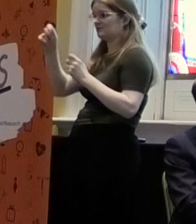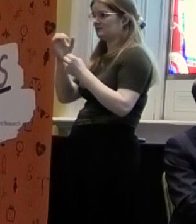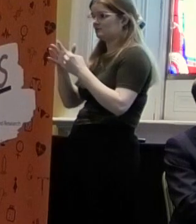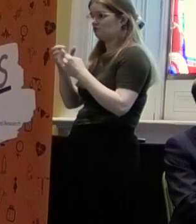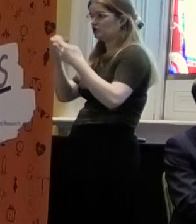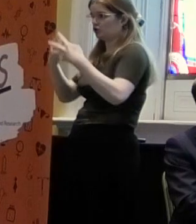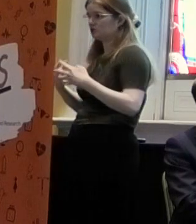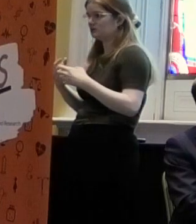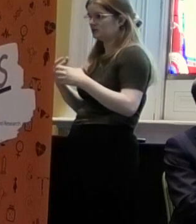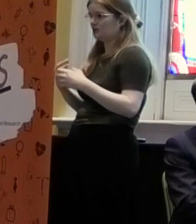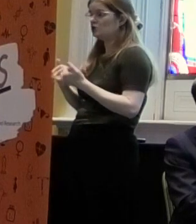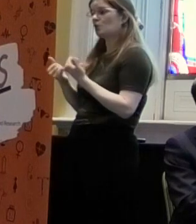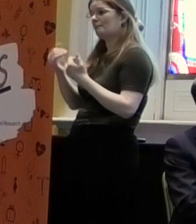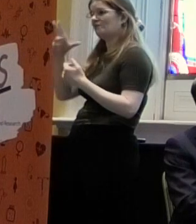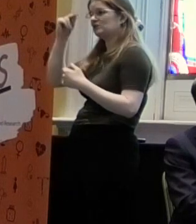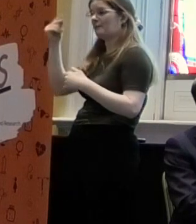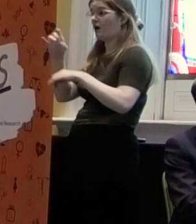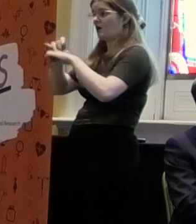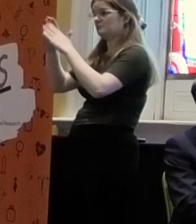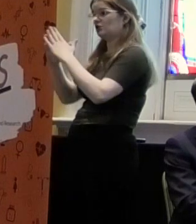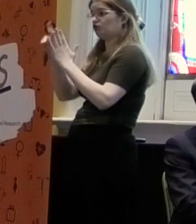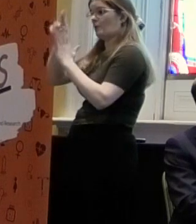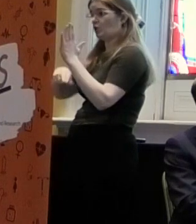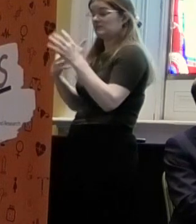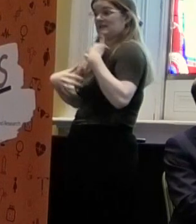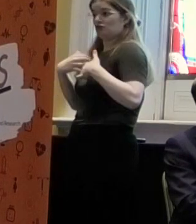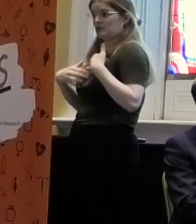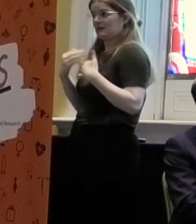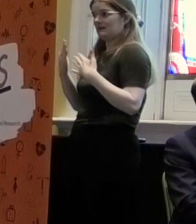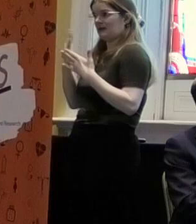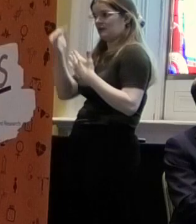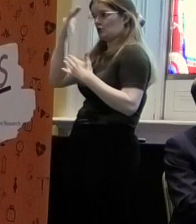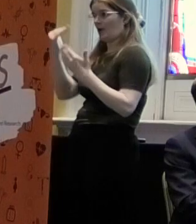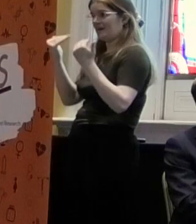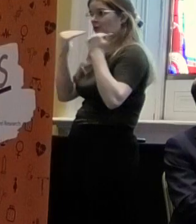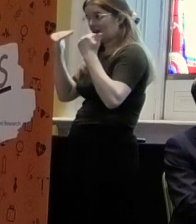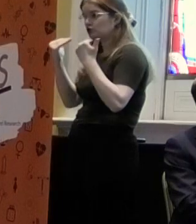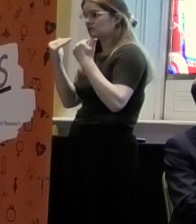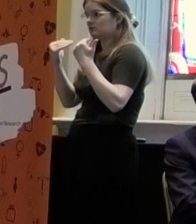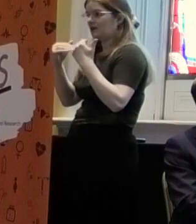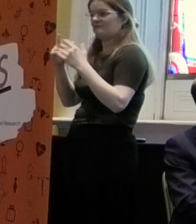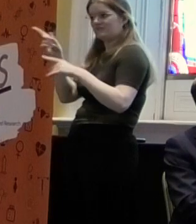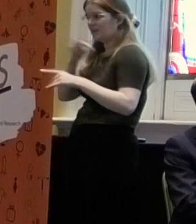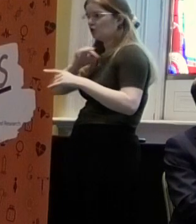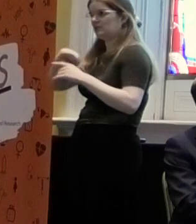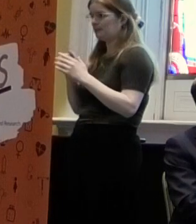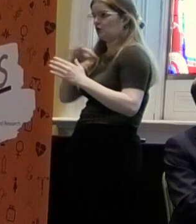So the hospital reports were very interesting, and they were very diligent in